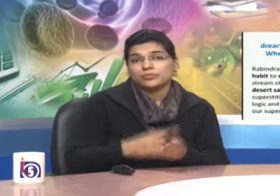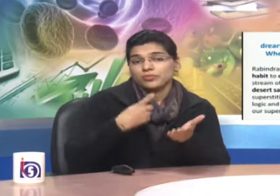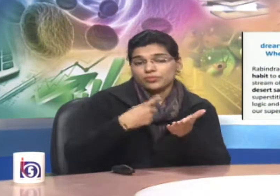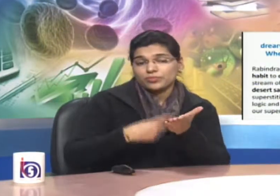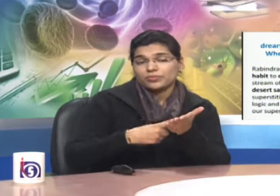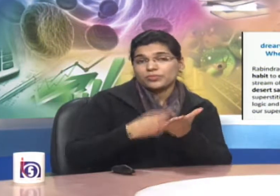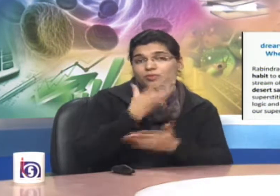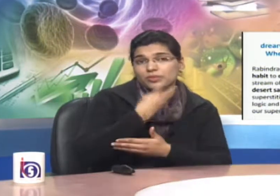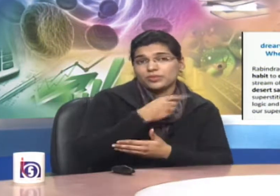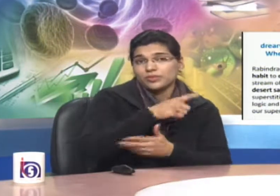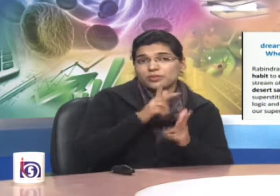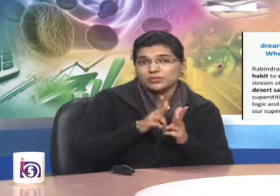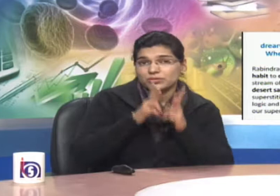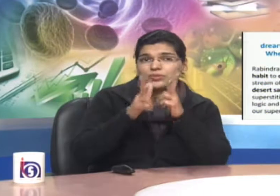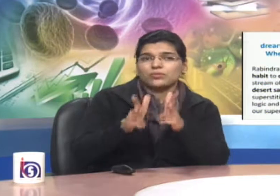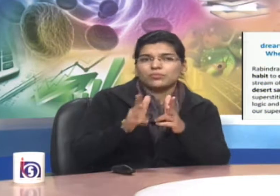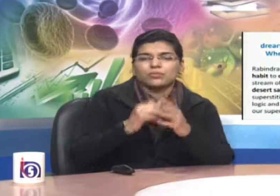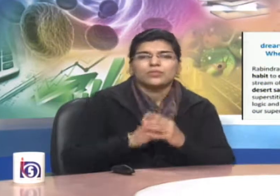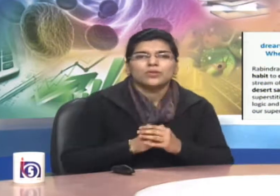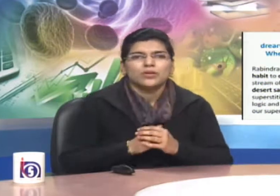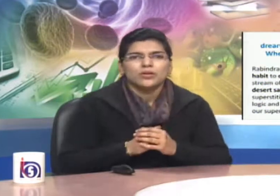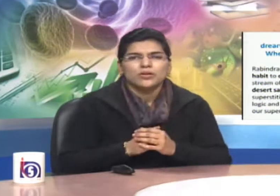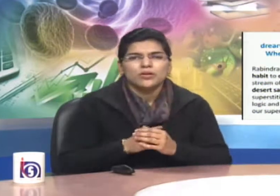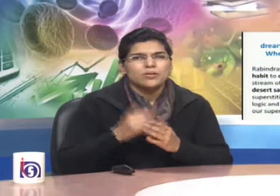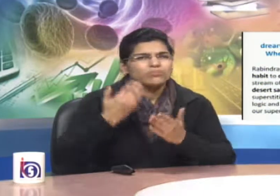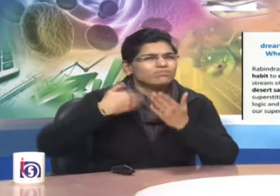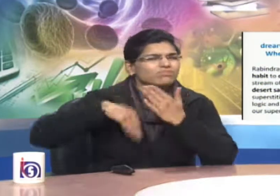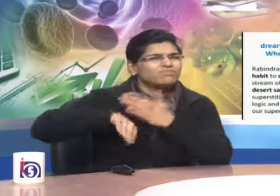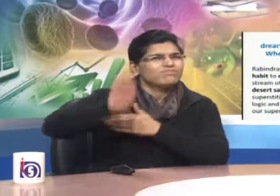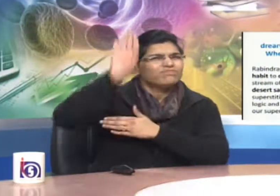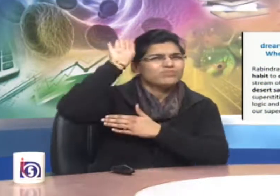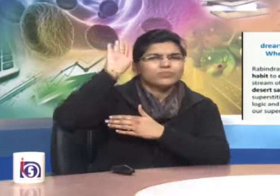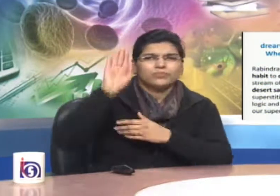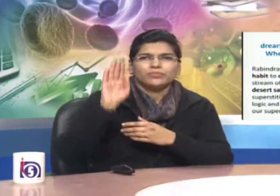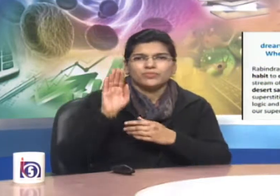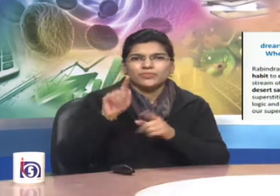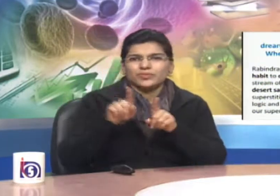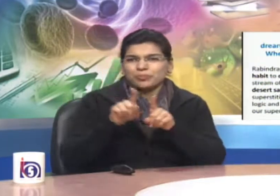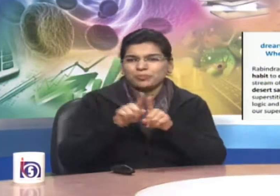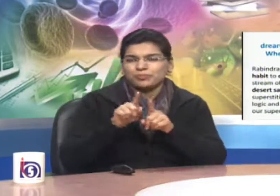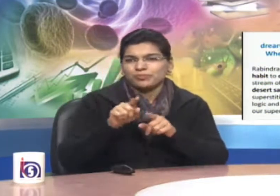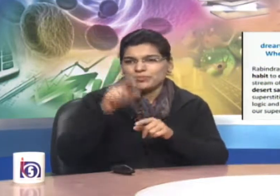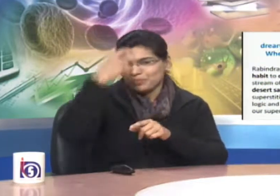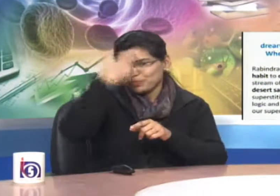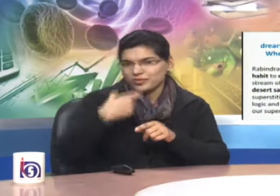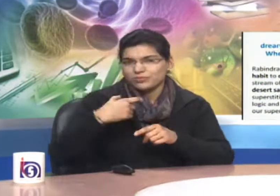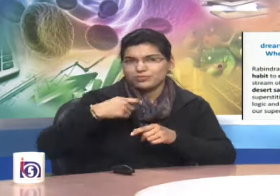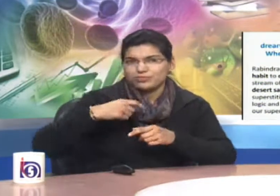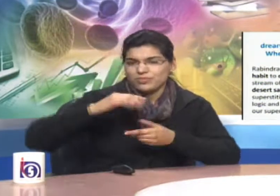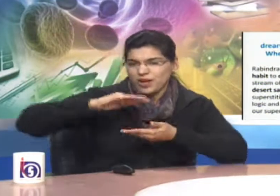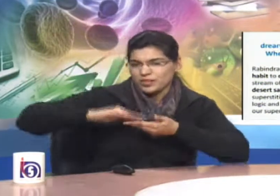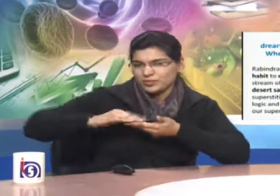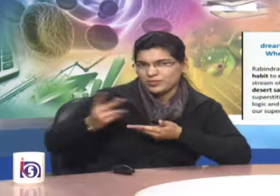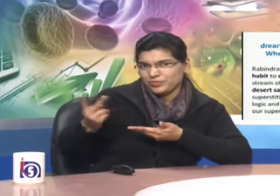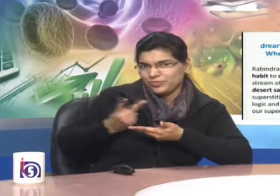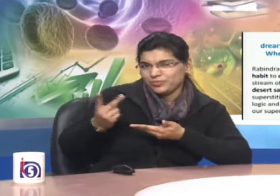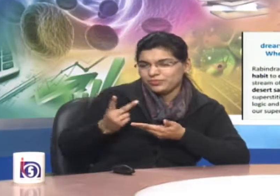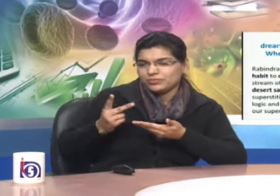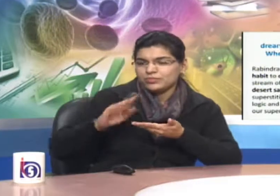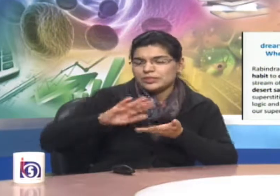Dreary desert sand of dead habit where the mind is led forward. Rabindranath Tagore compares dead habit